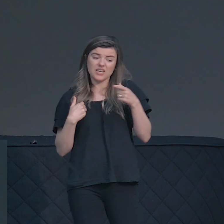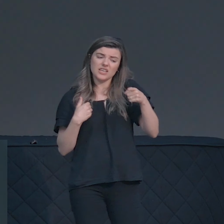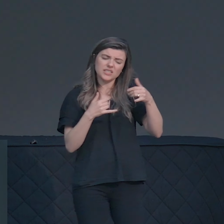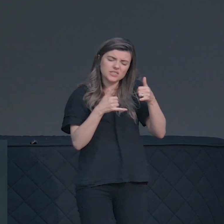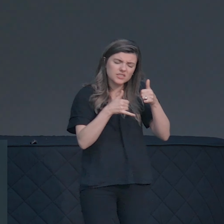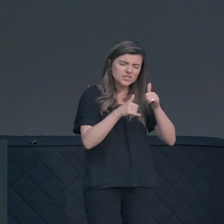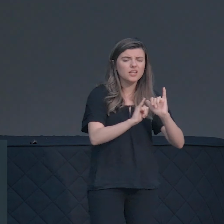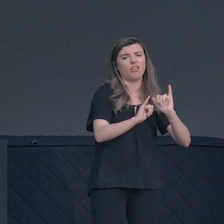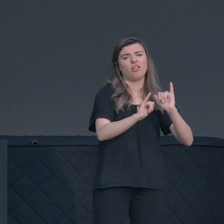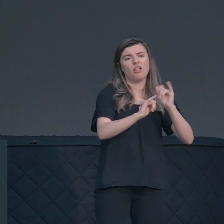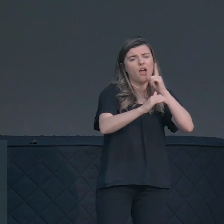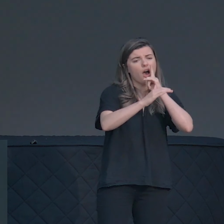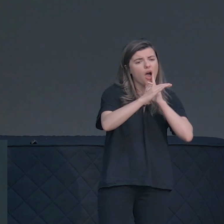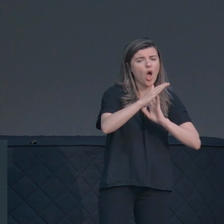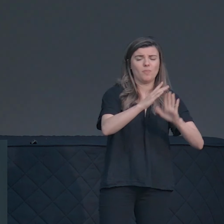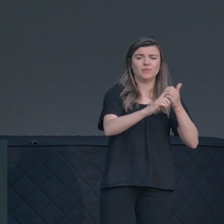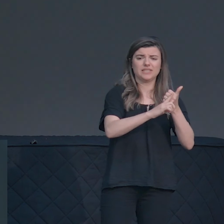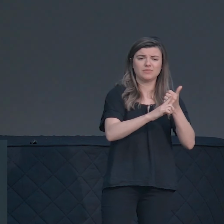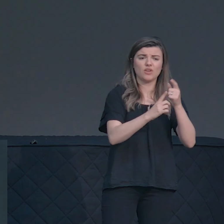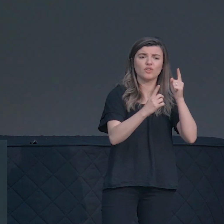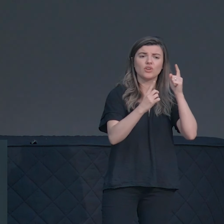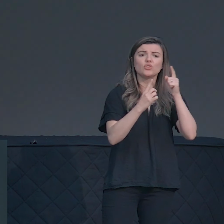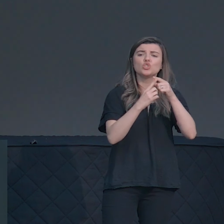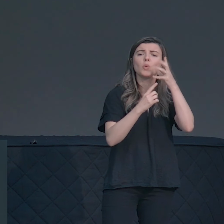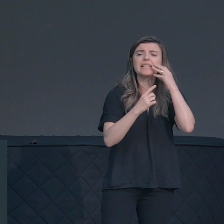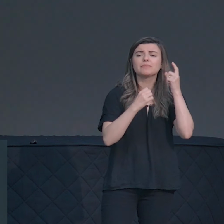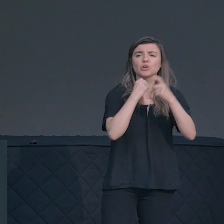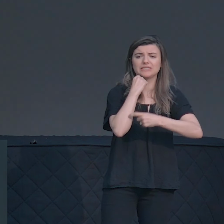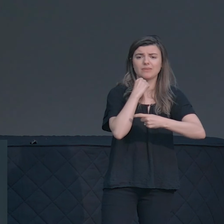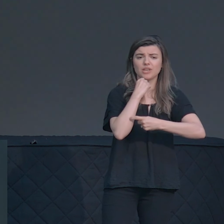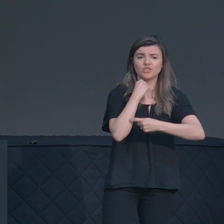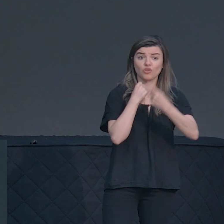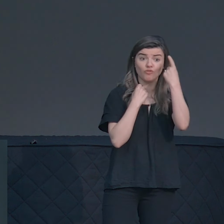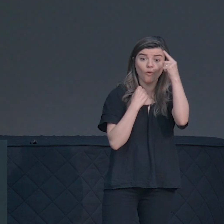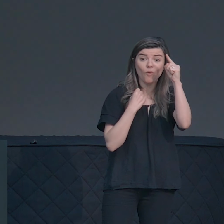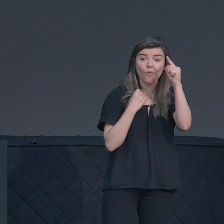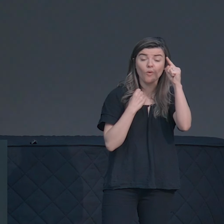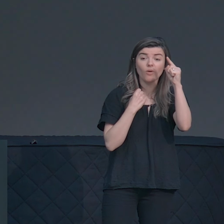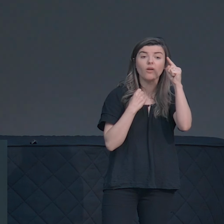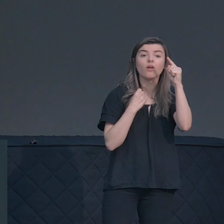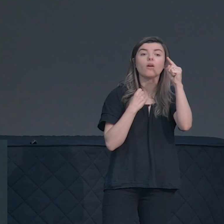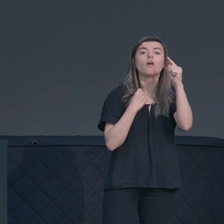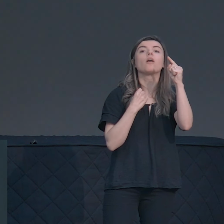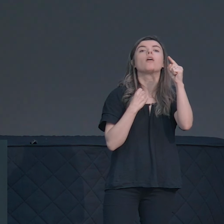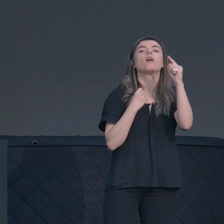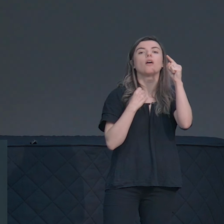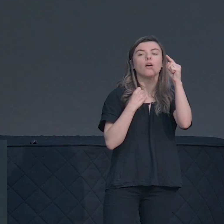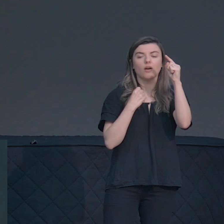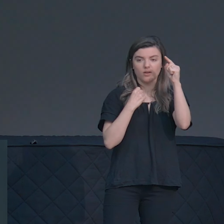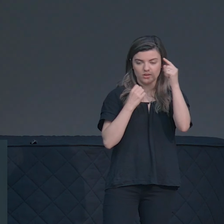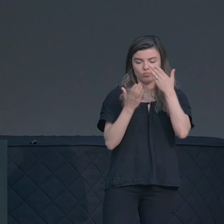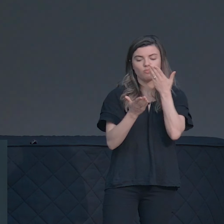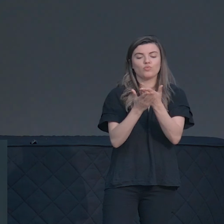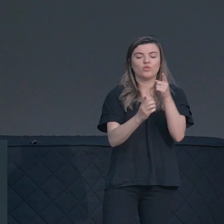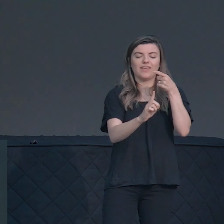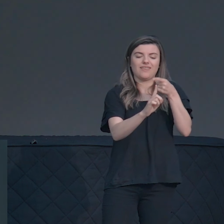himself to this human temptation so that he can be the Son who never sins.